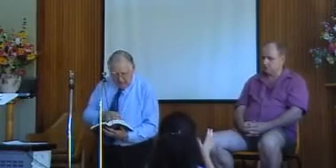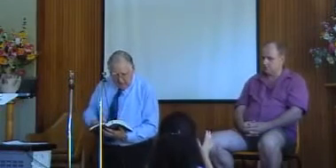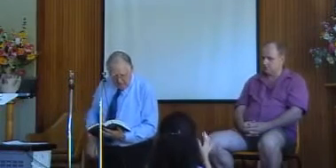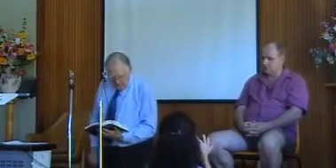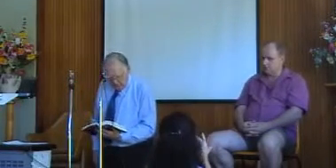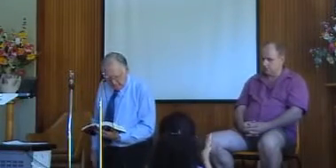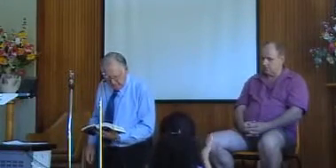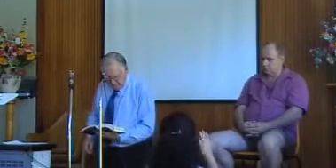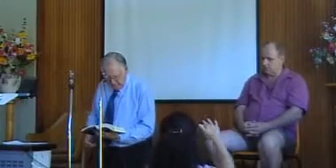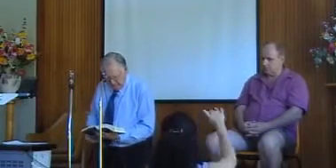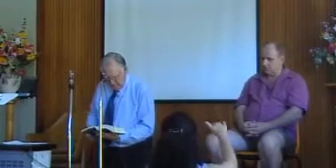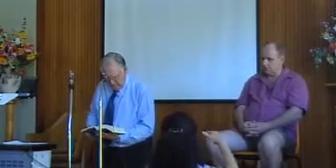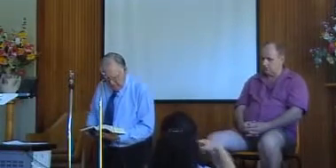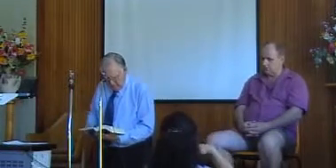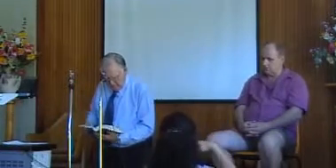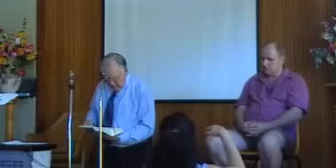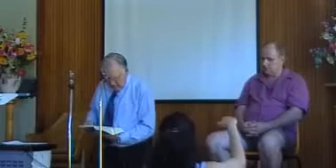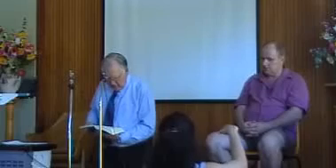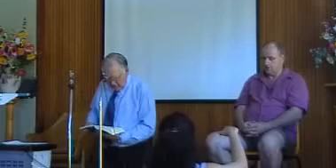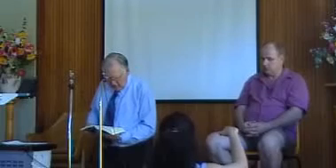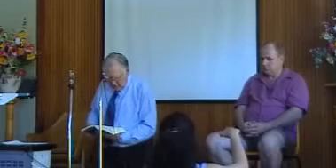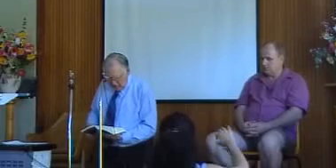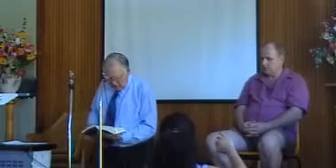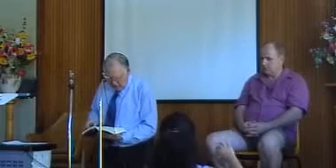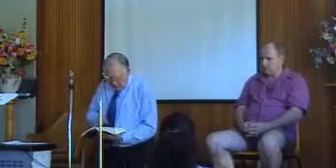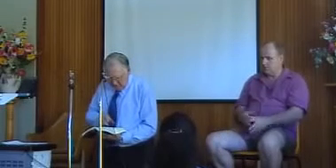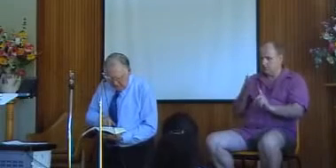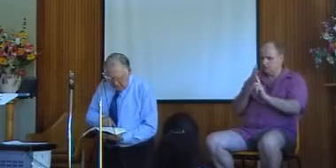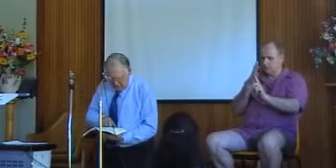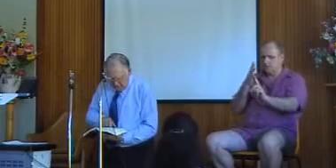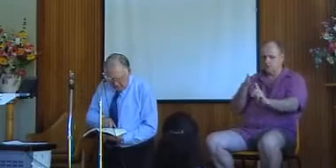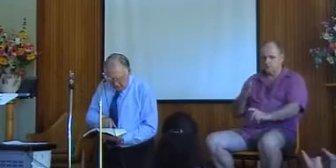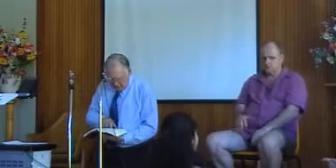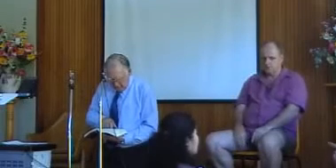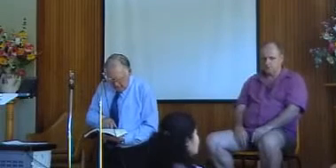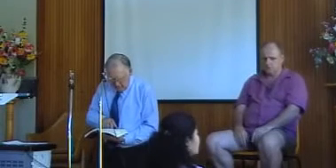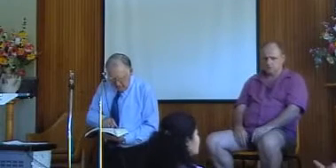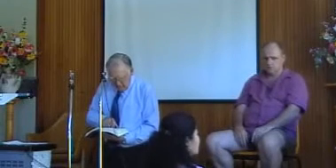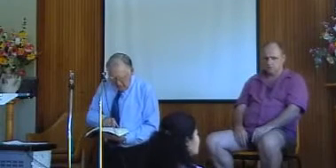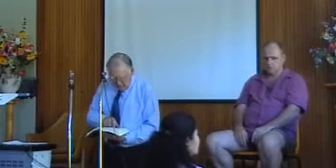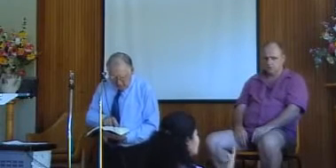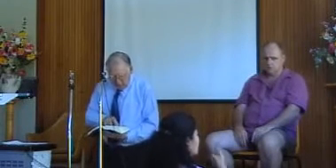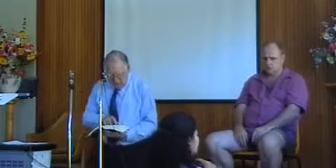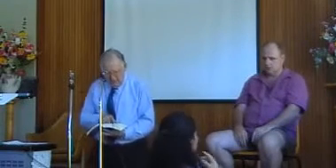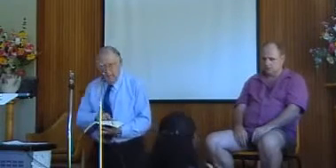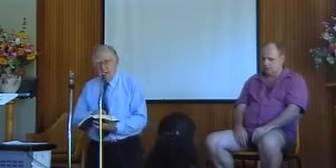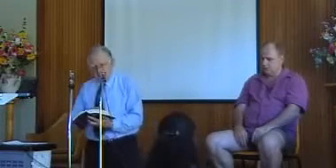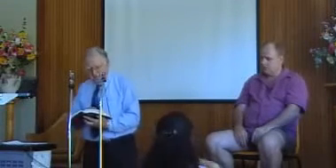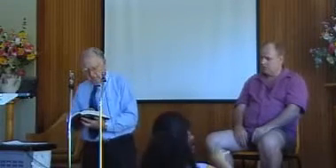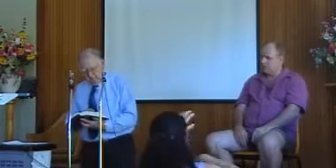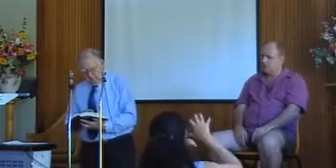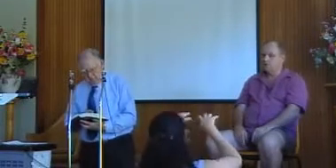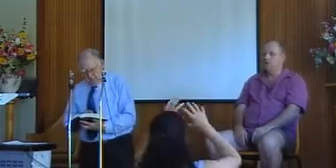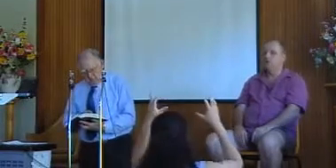And it goes on, and it says, "I'll tell you the truth. You will see the heaven